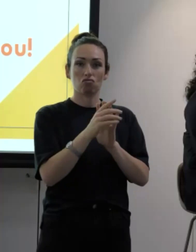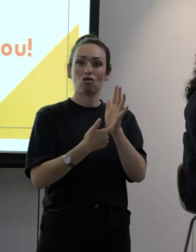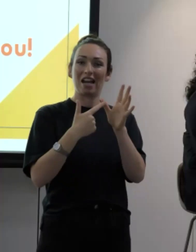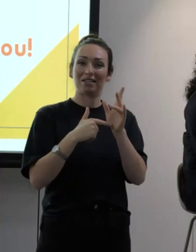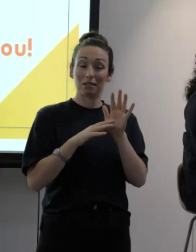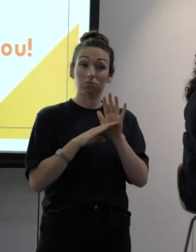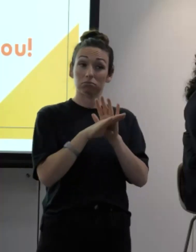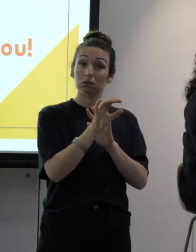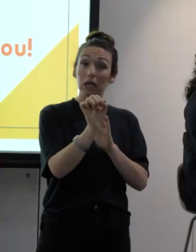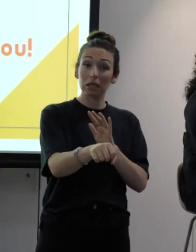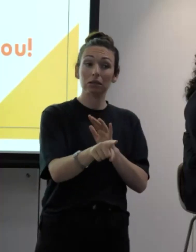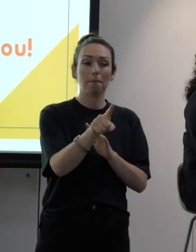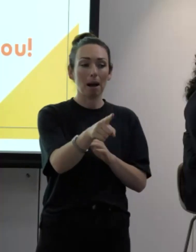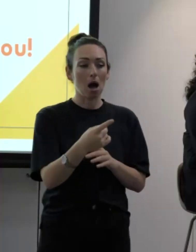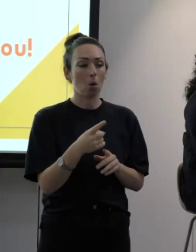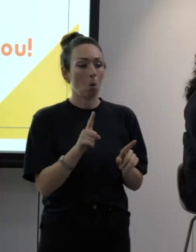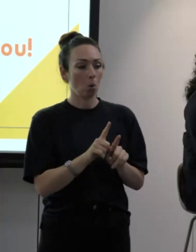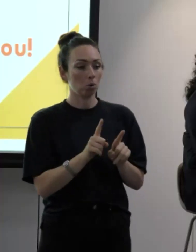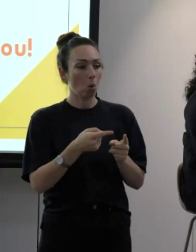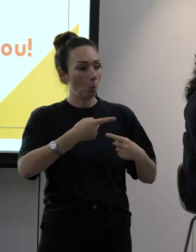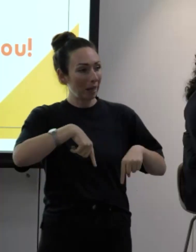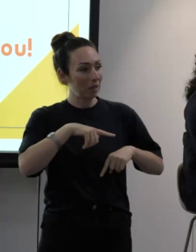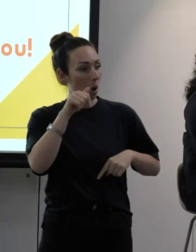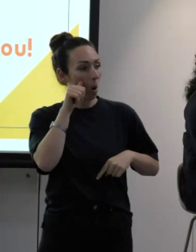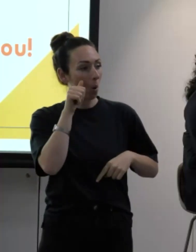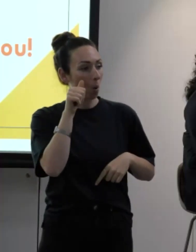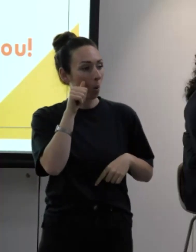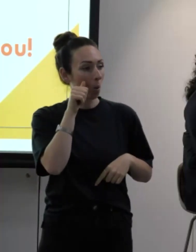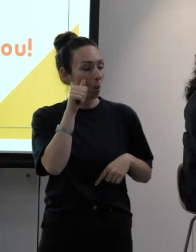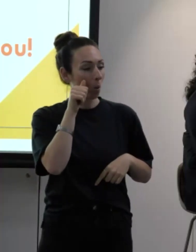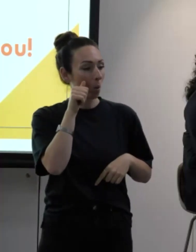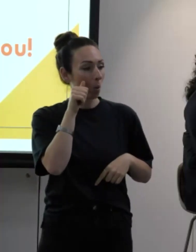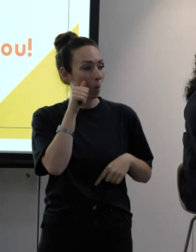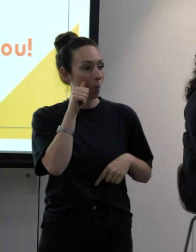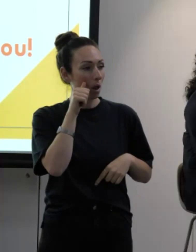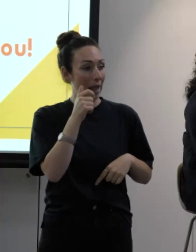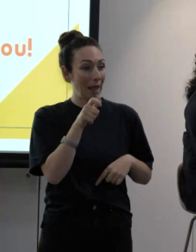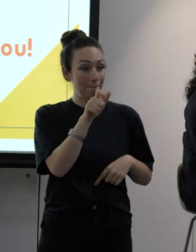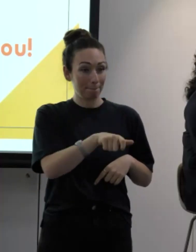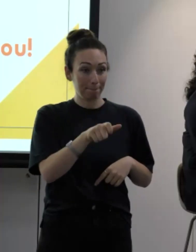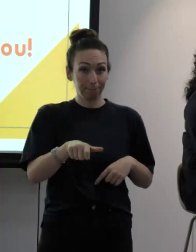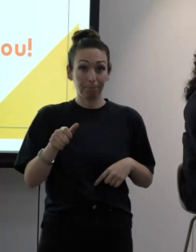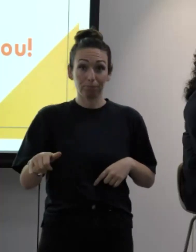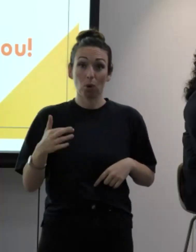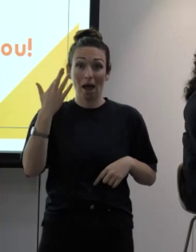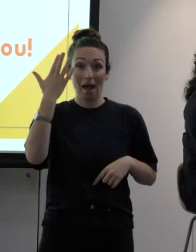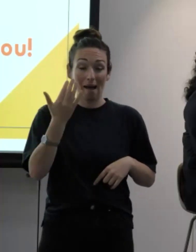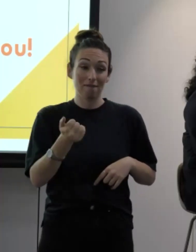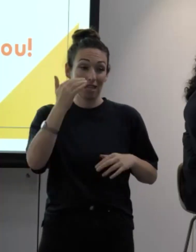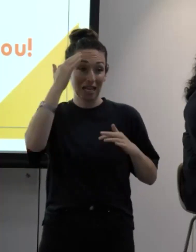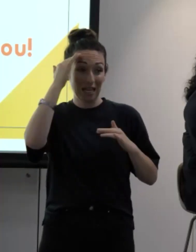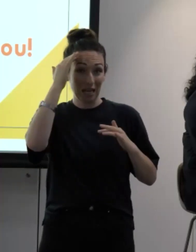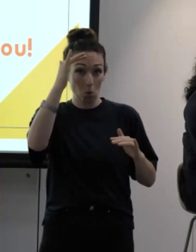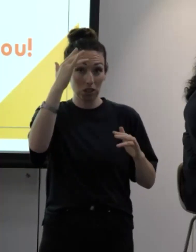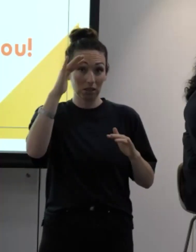that the rate of the incidence of individuals with autism and co-occurring intellectual disability,